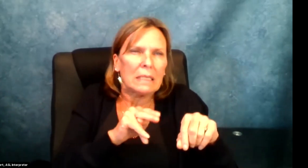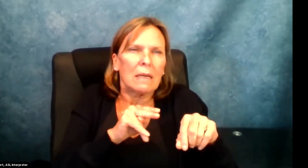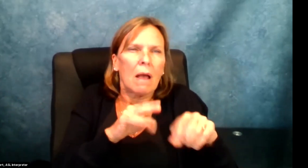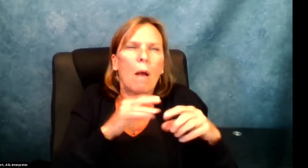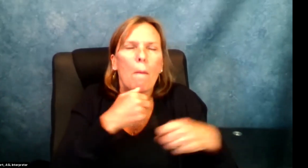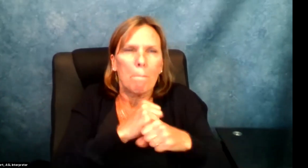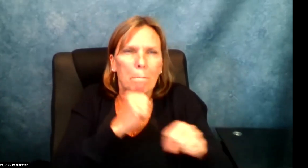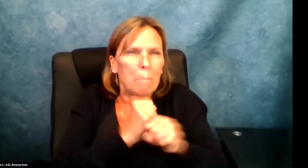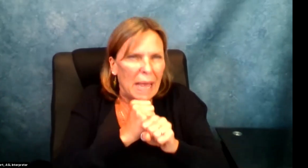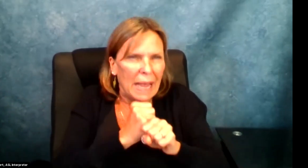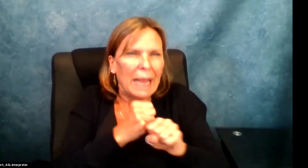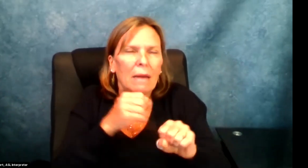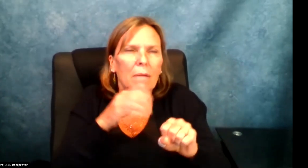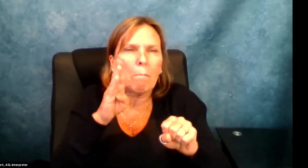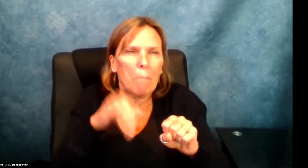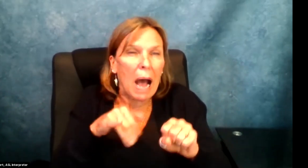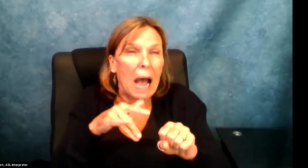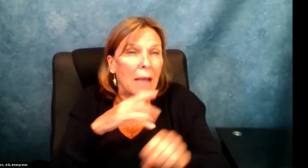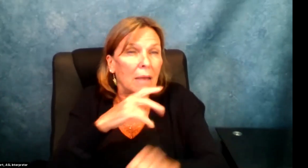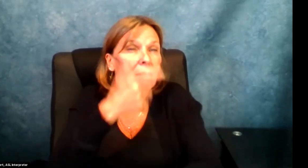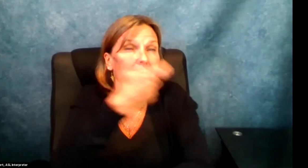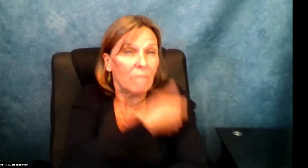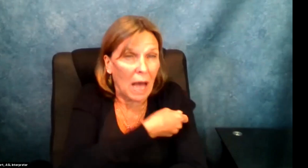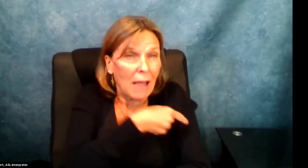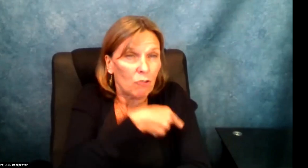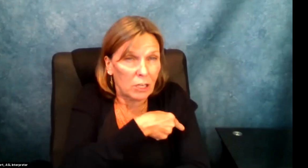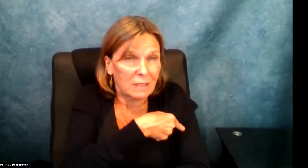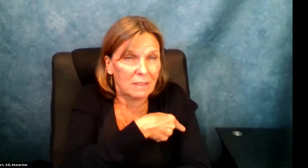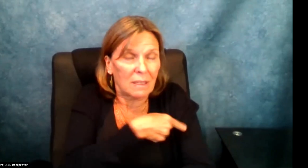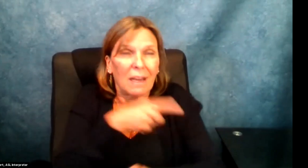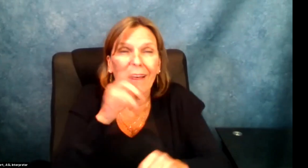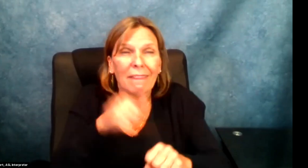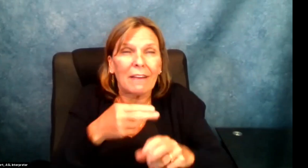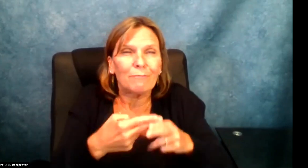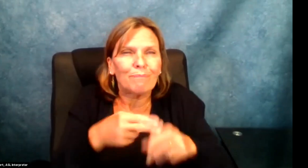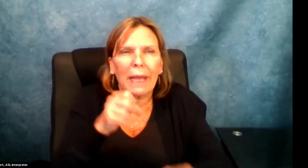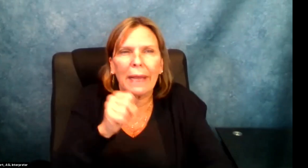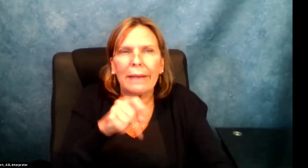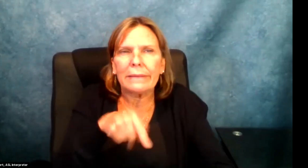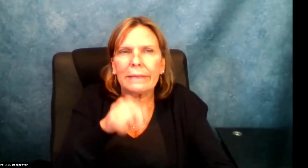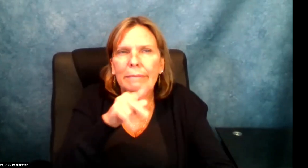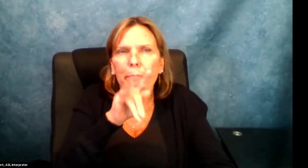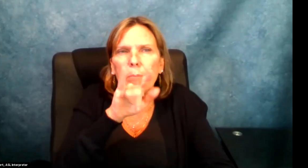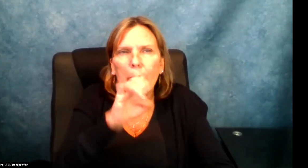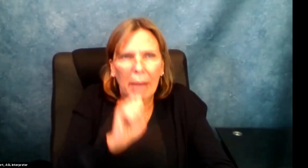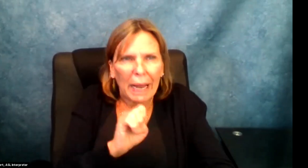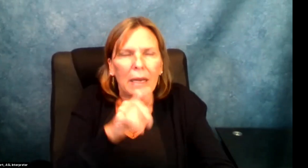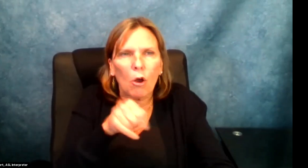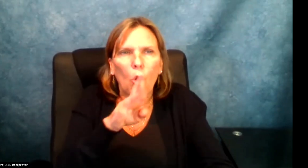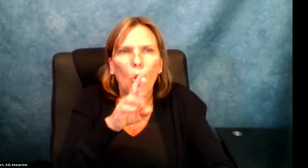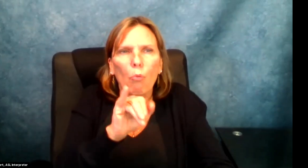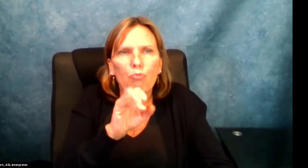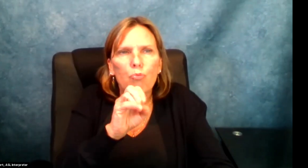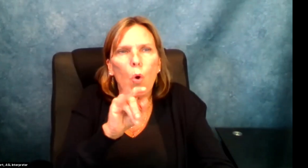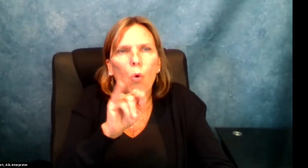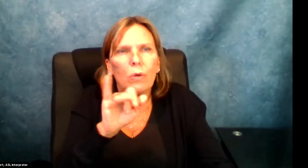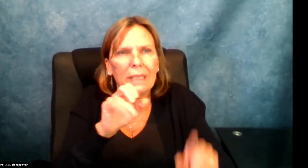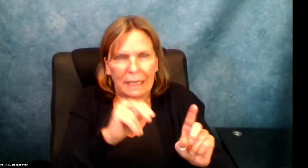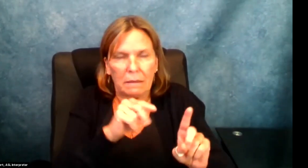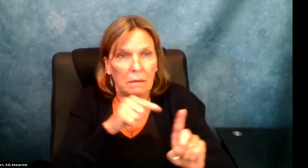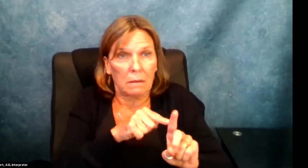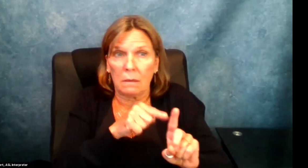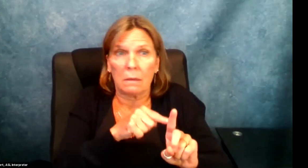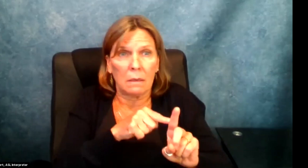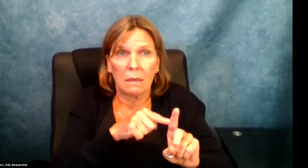spike protein and it would fight off those same markers in a placenta. And what we know, and I'll pass